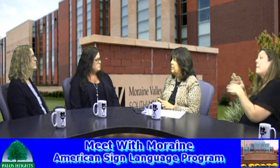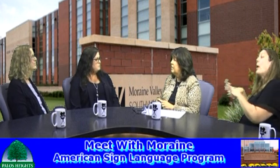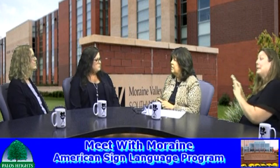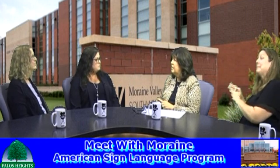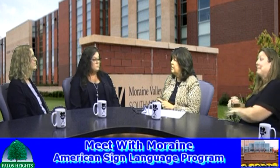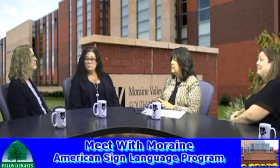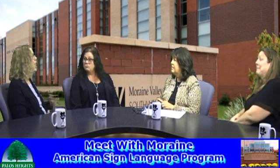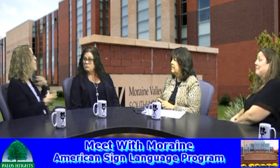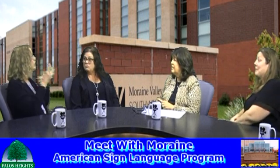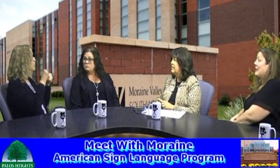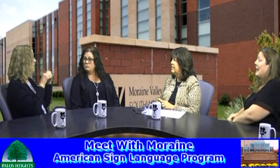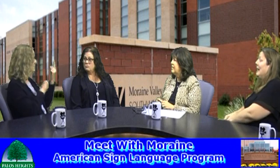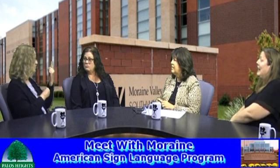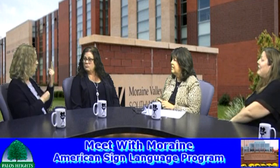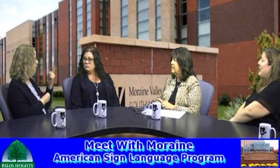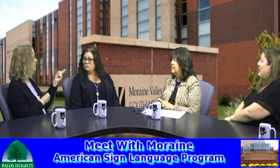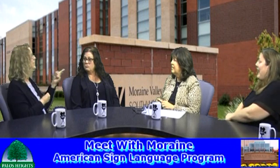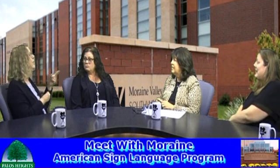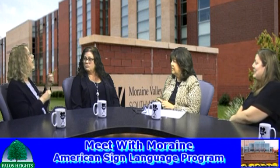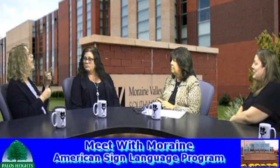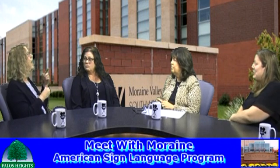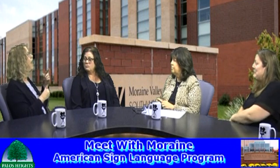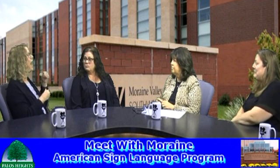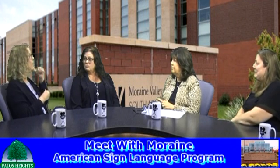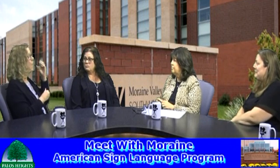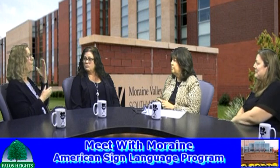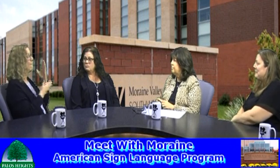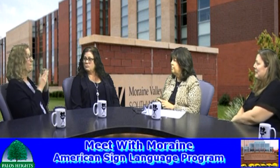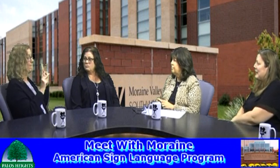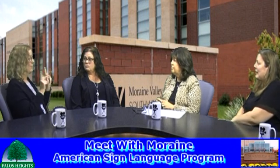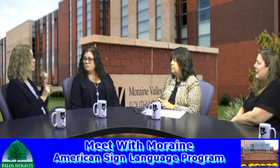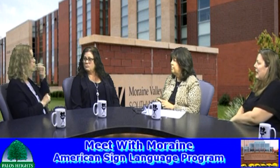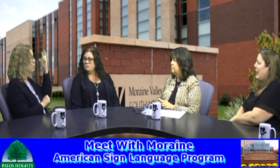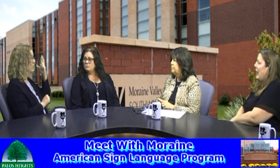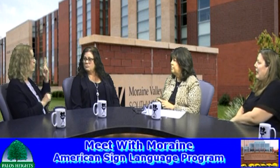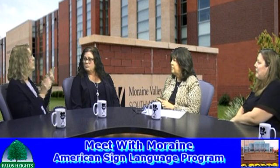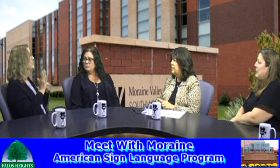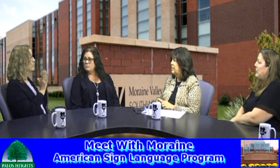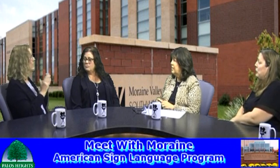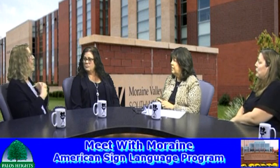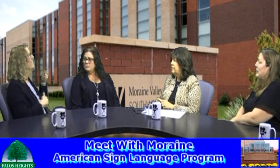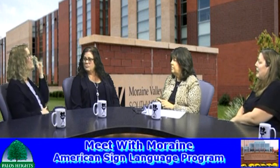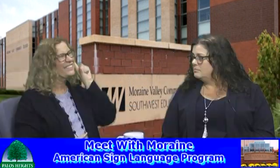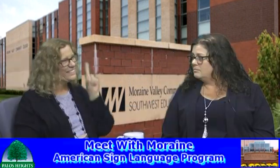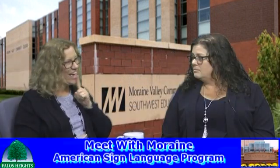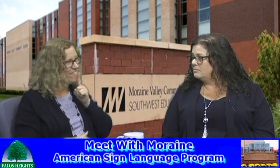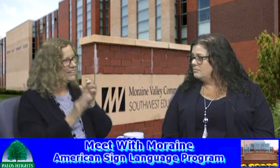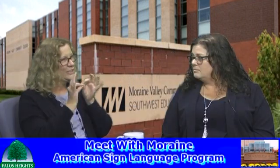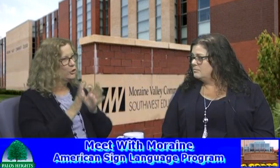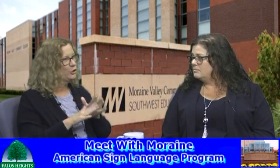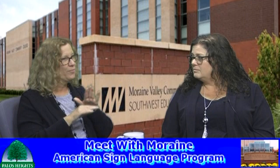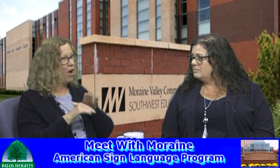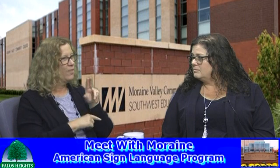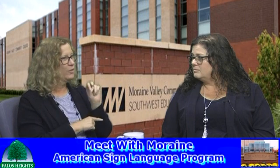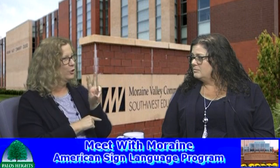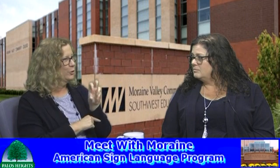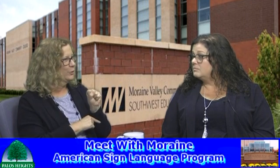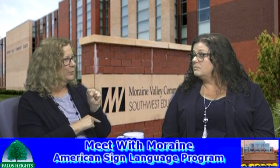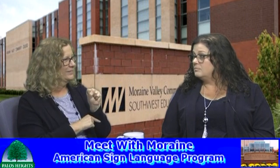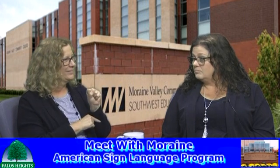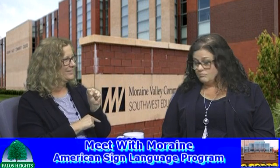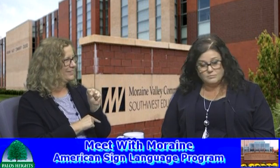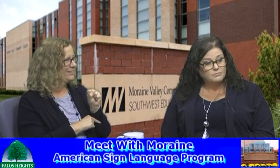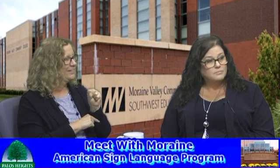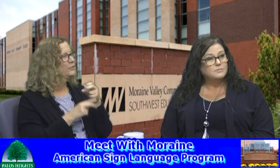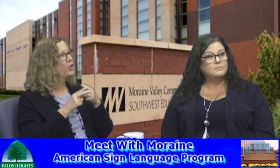important. If I could add too, people don't realize that there are deaf